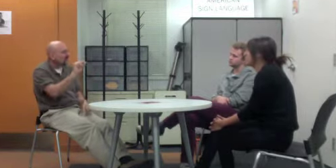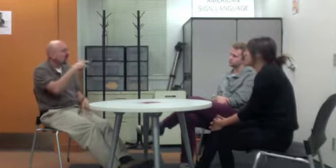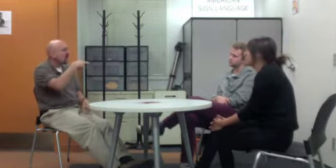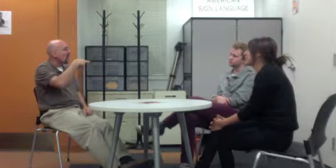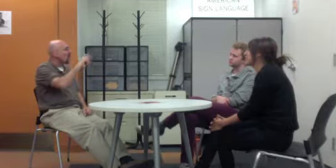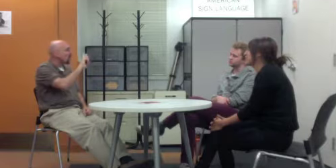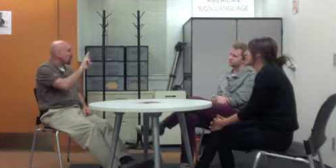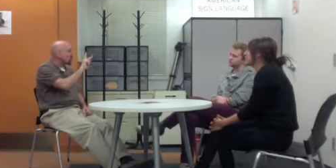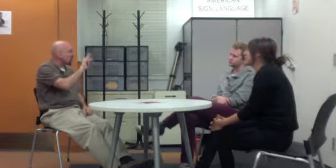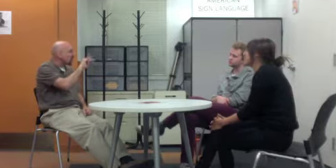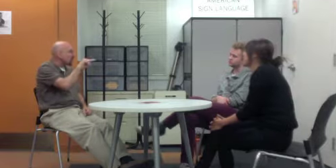work.